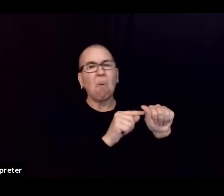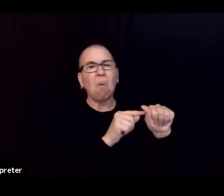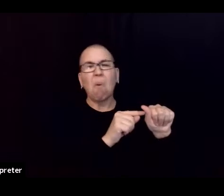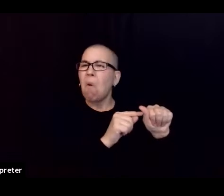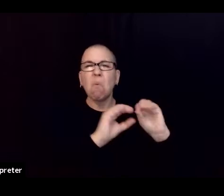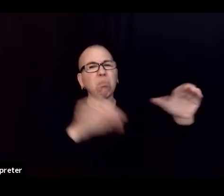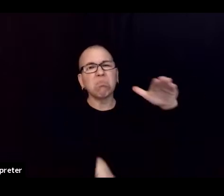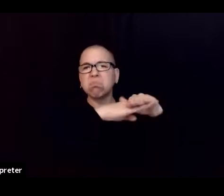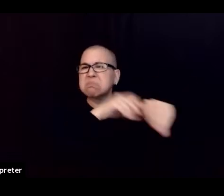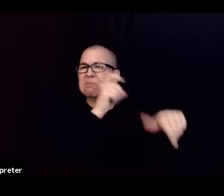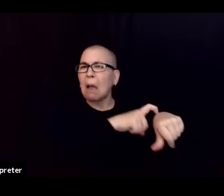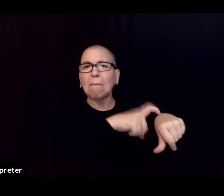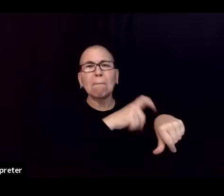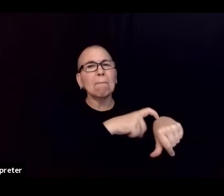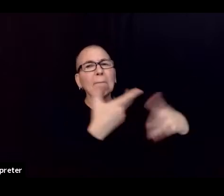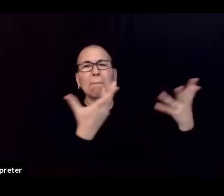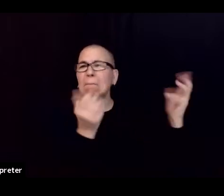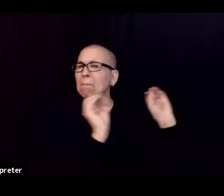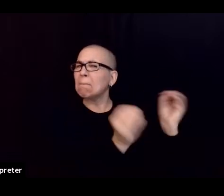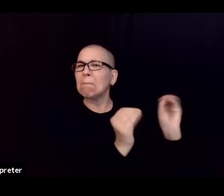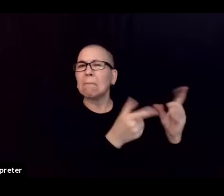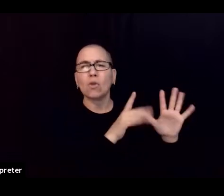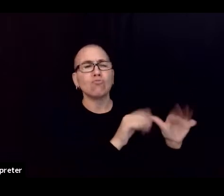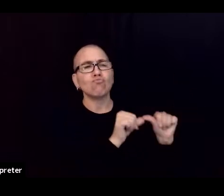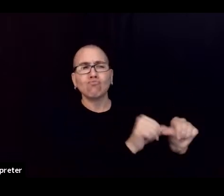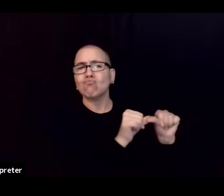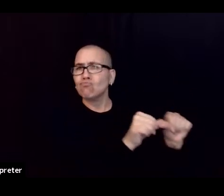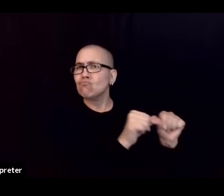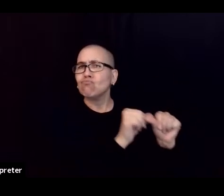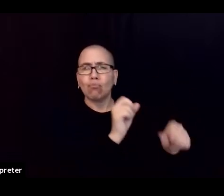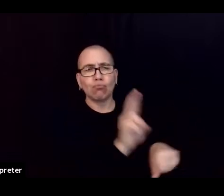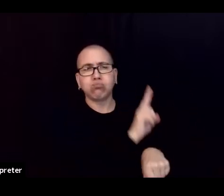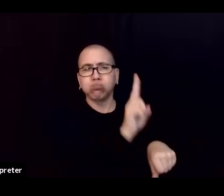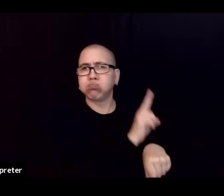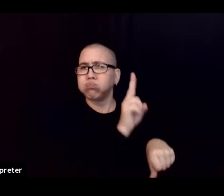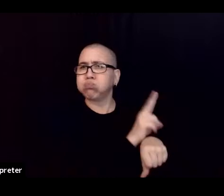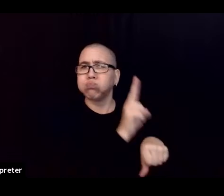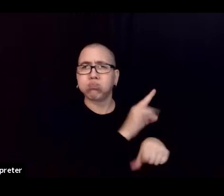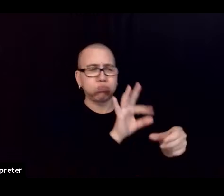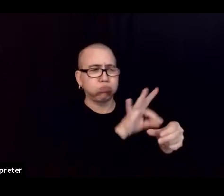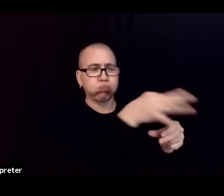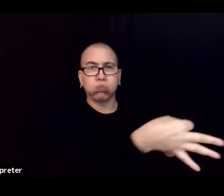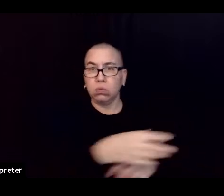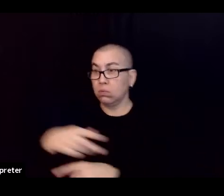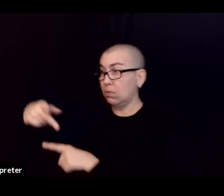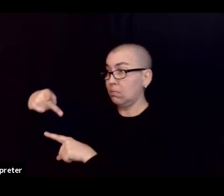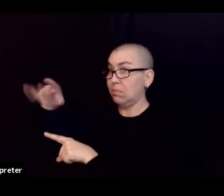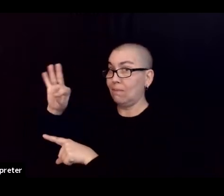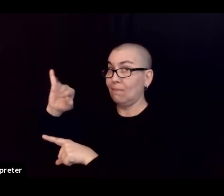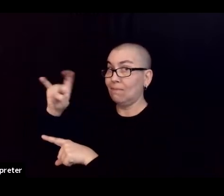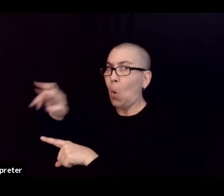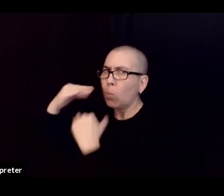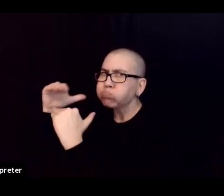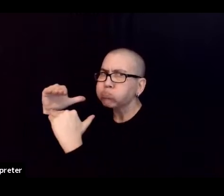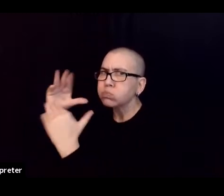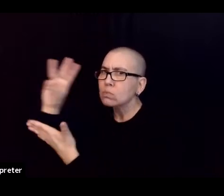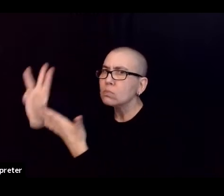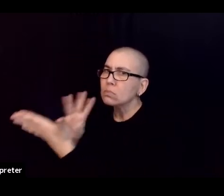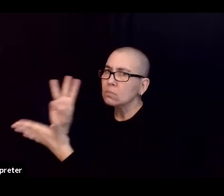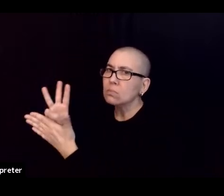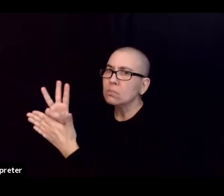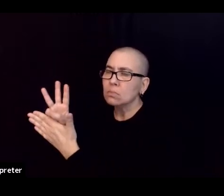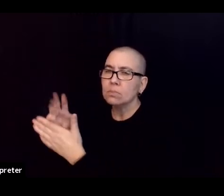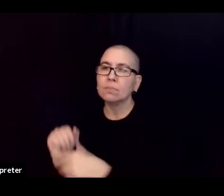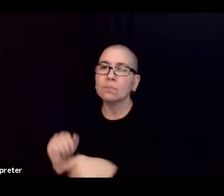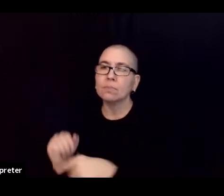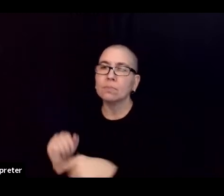too, I'm going to ask one more question on behalf of my colleague, Peter Cox. He wants to know if this new CDC guidance might change anything in terms of visitation rules